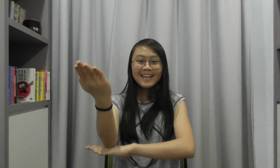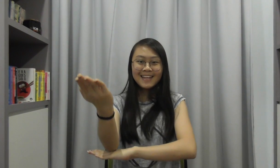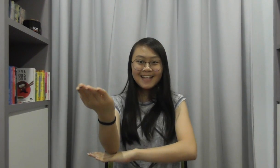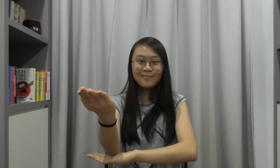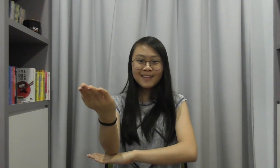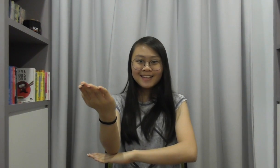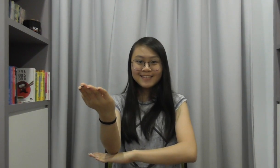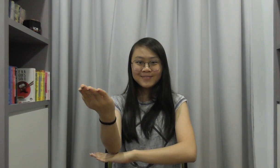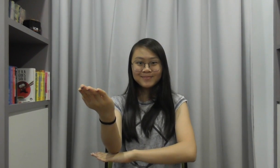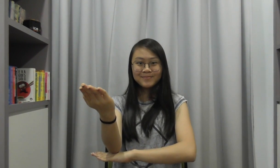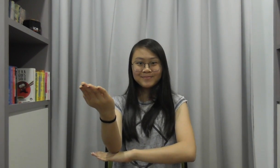Evening.